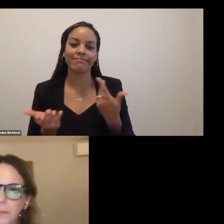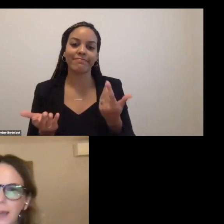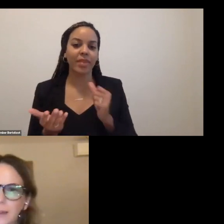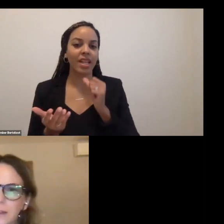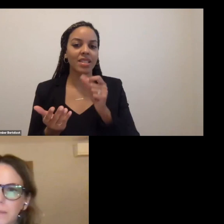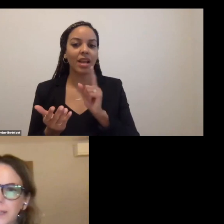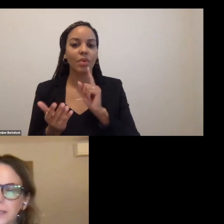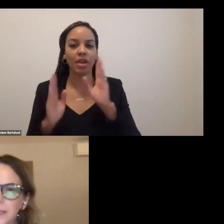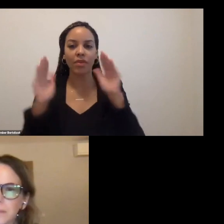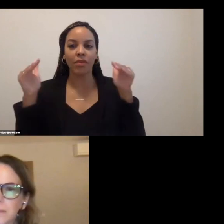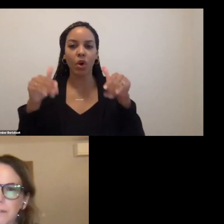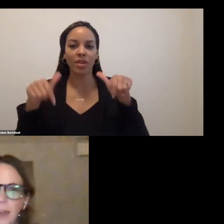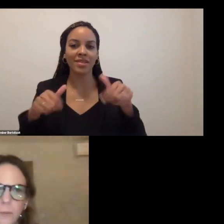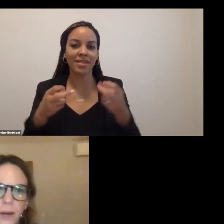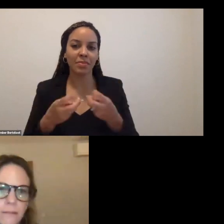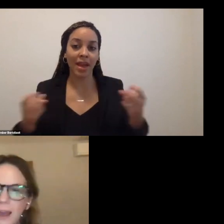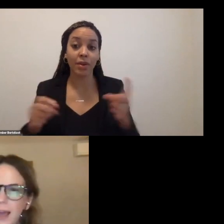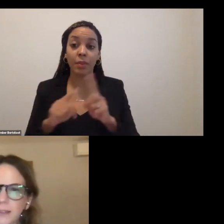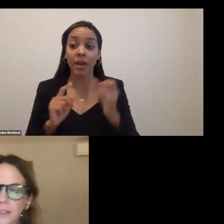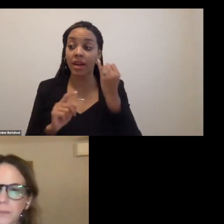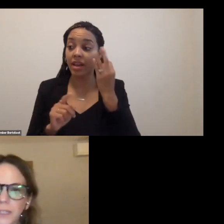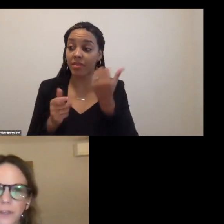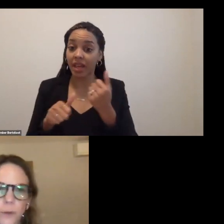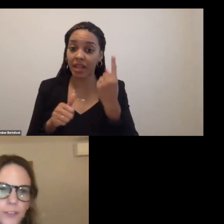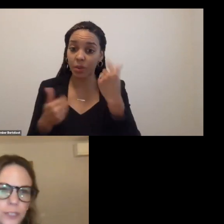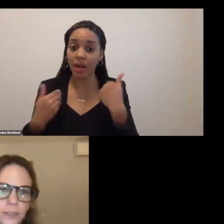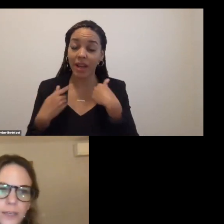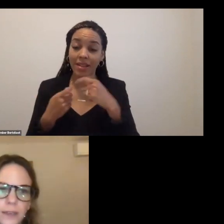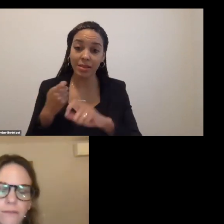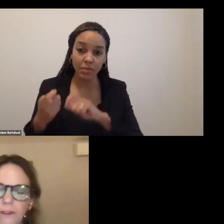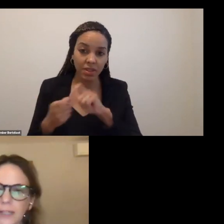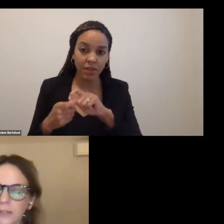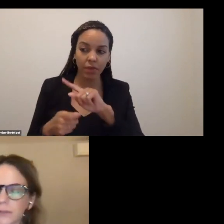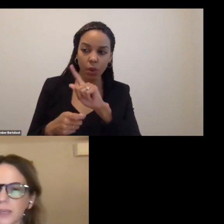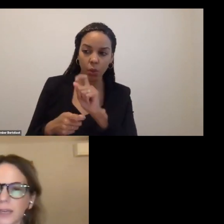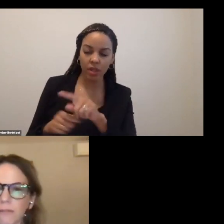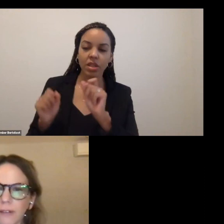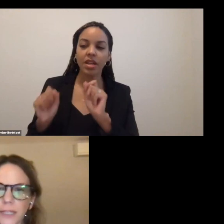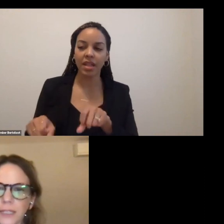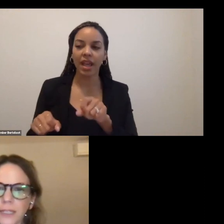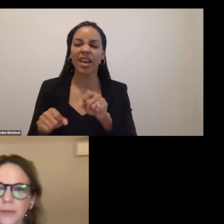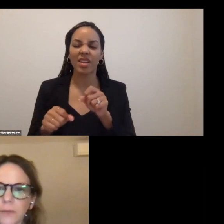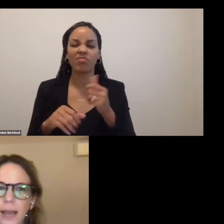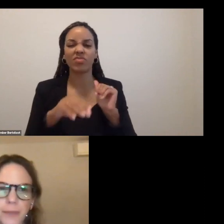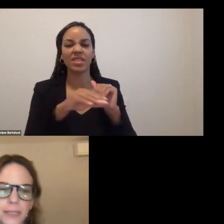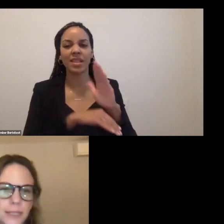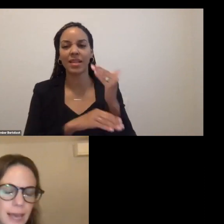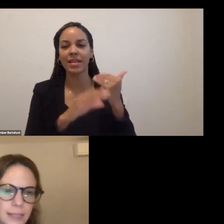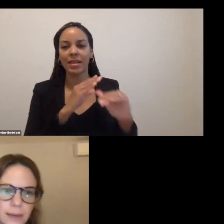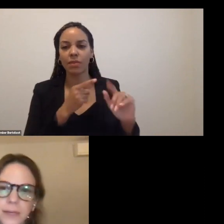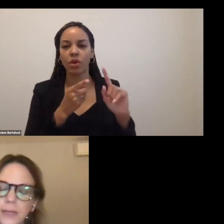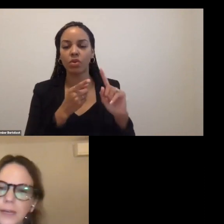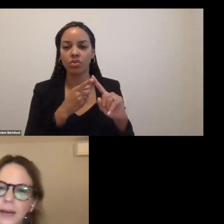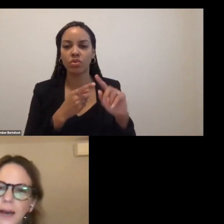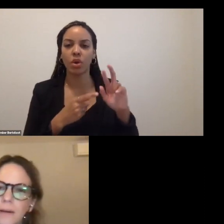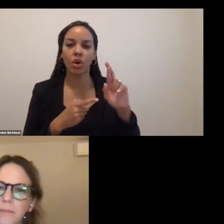this panel, but if anyone has specific questions, they can write to Rethinking Residencies, and we're happy to ask